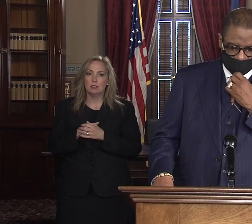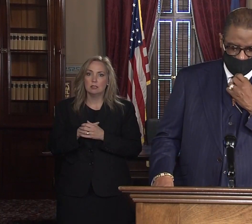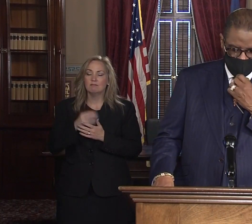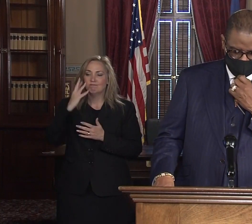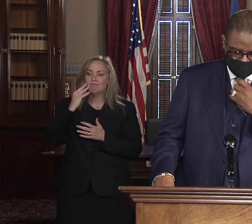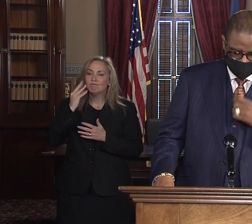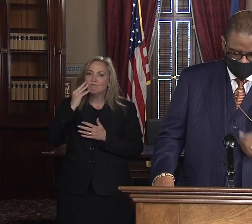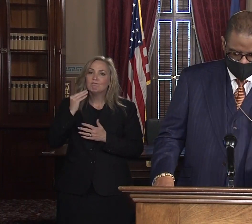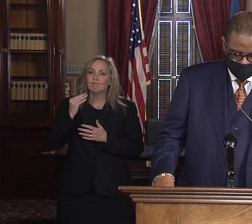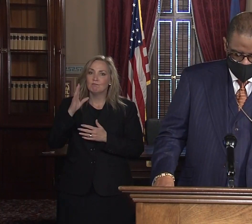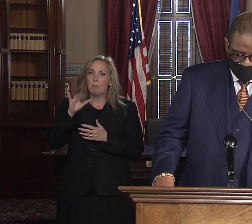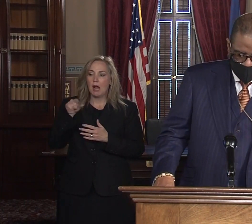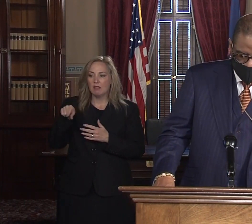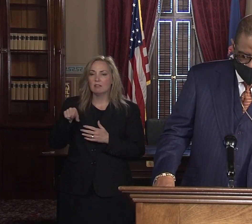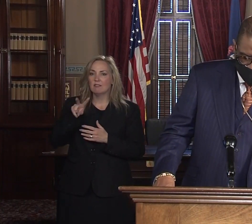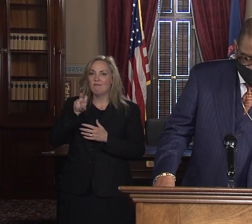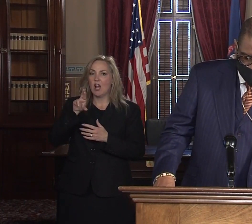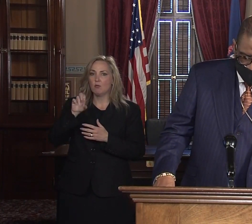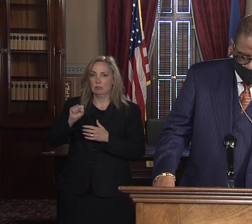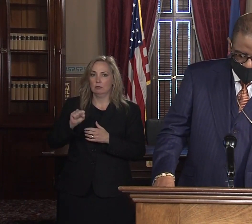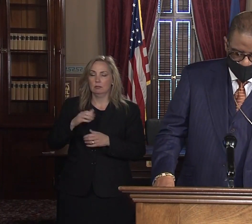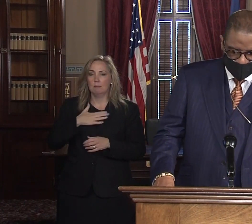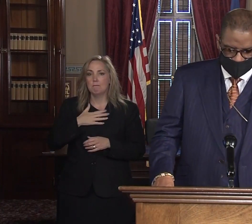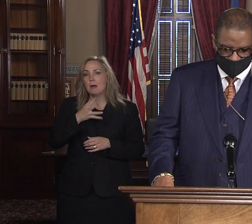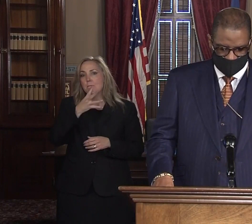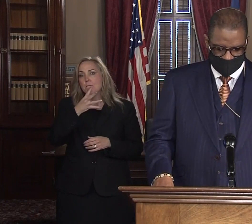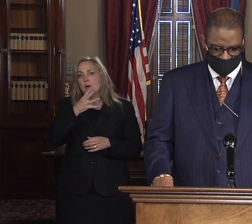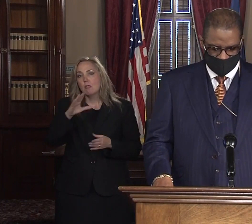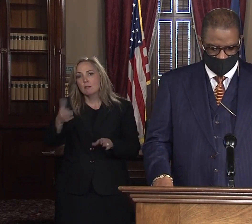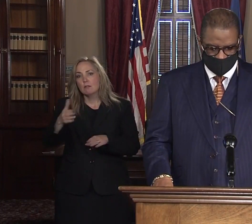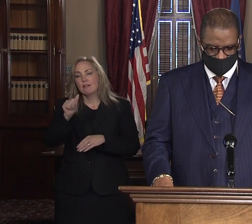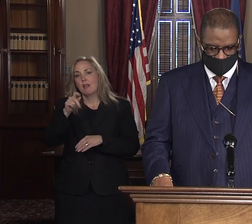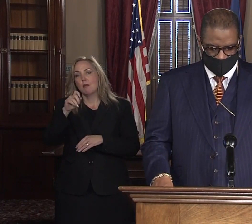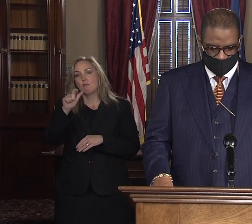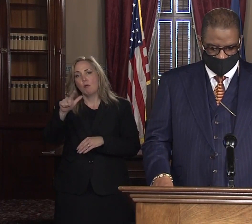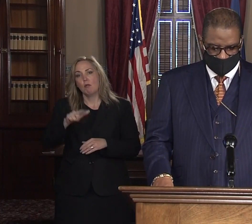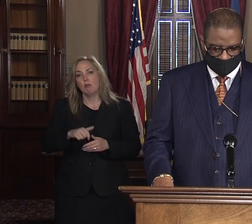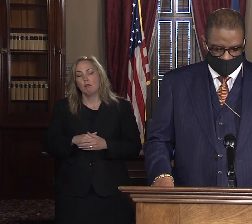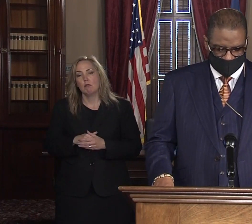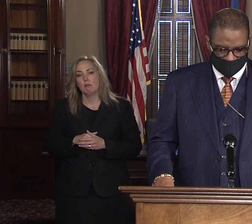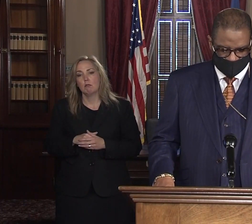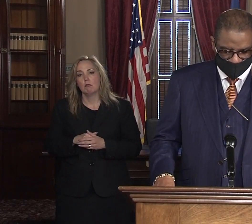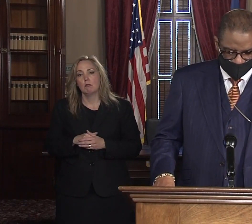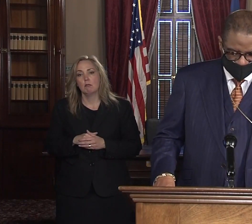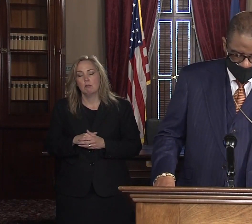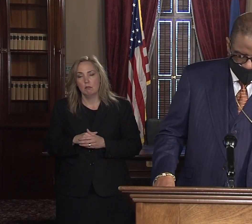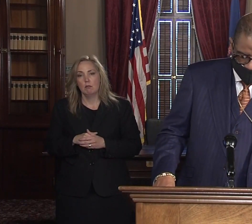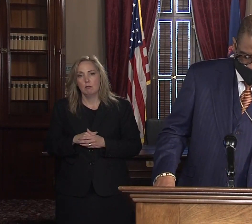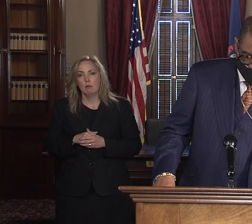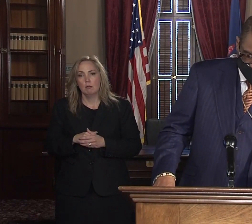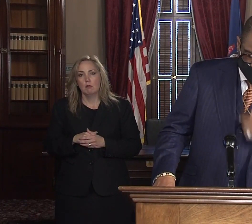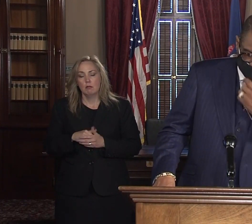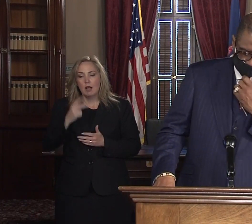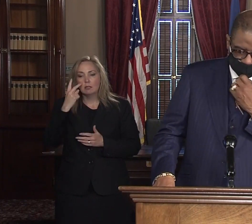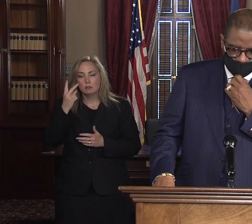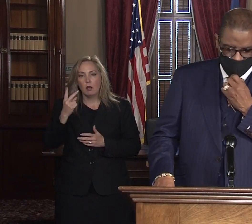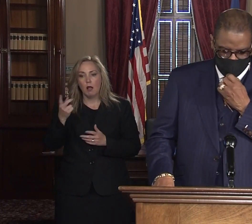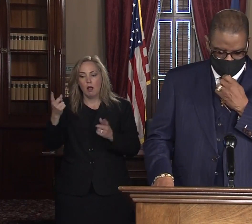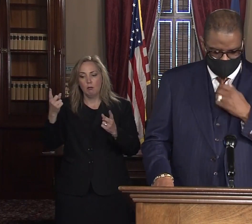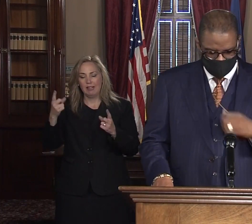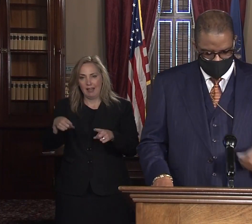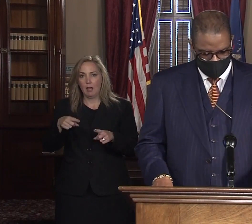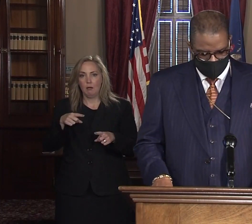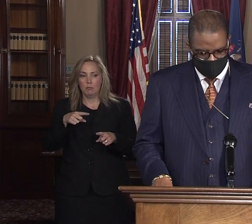this virus. I lost my dear mother in April. I saw its devastating effect on my